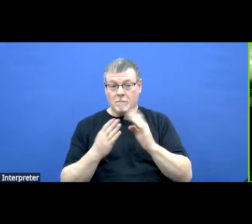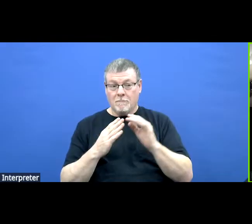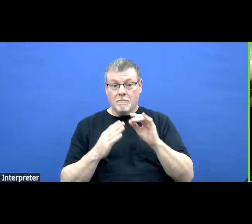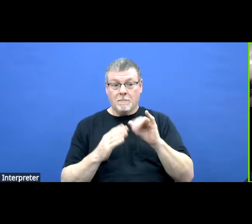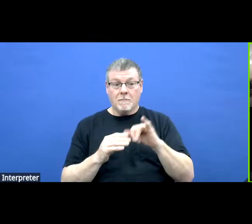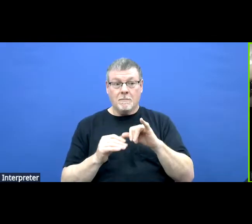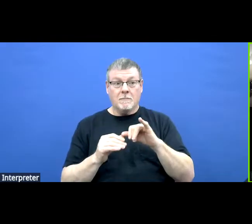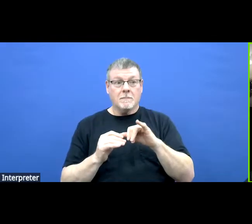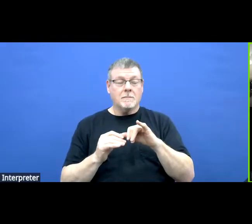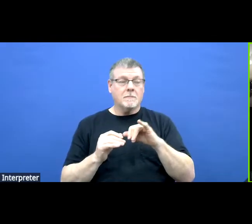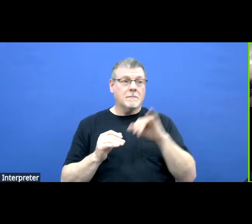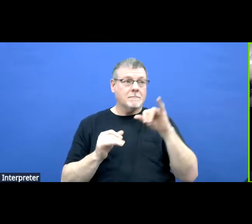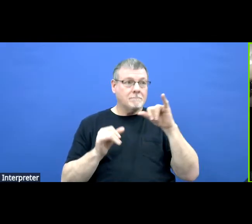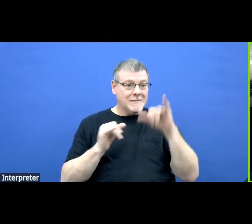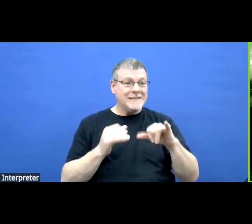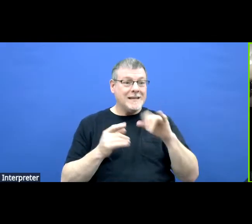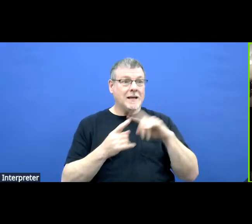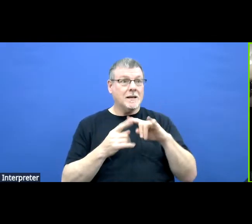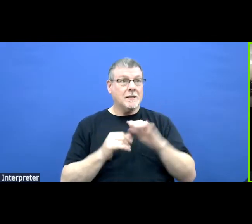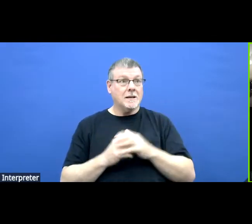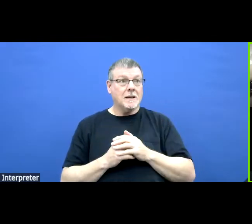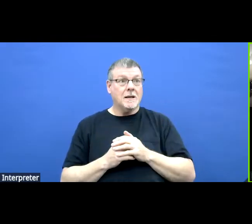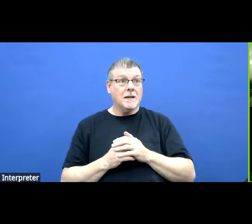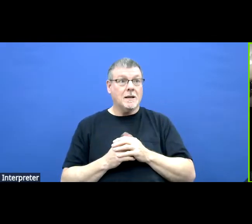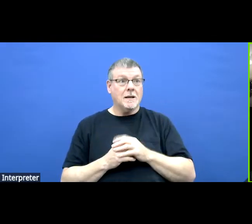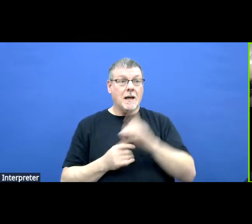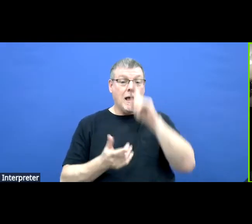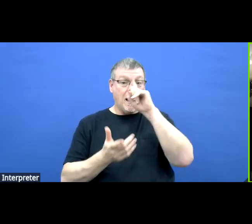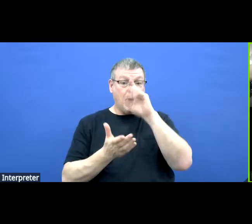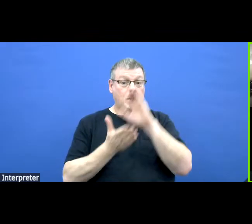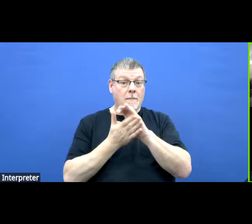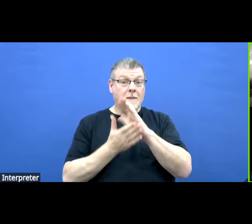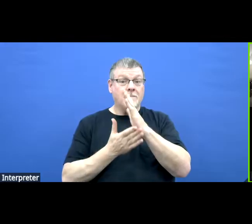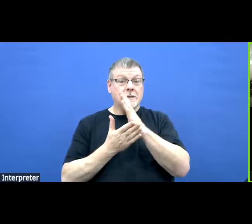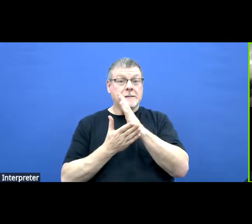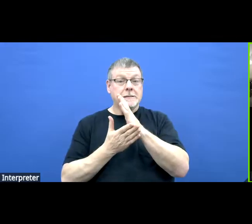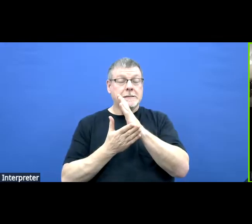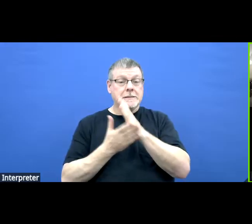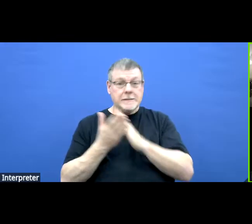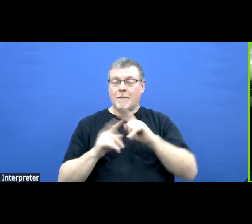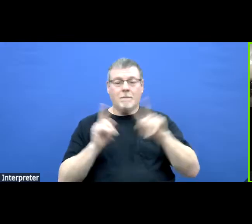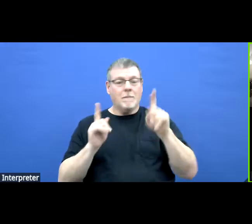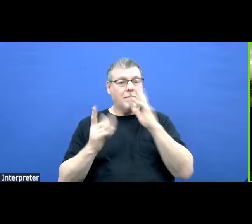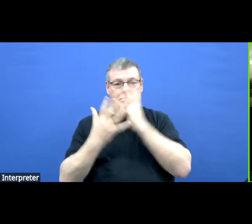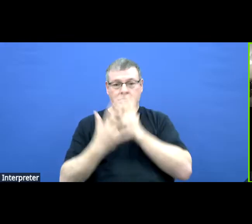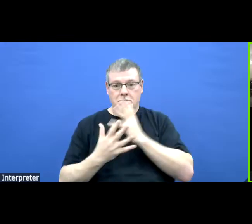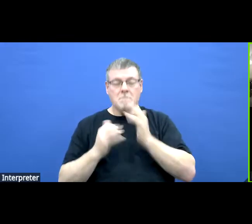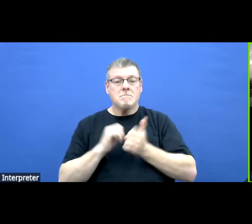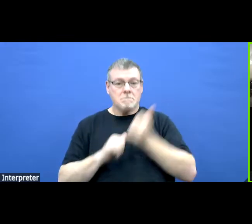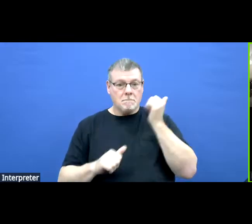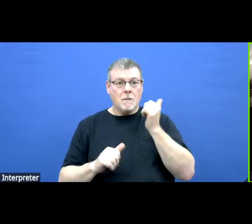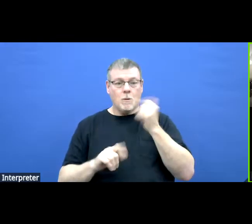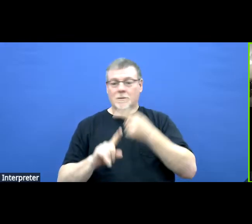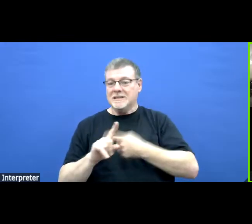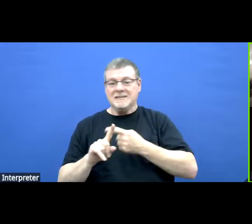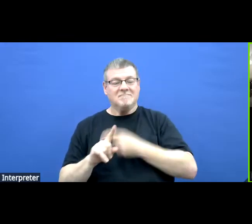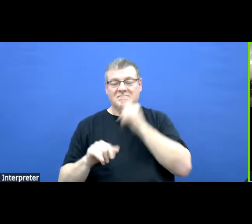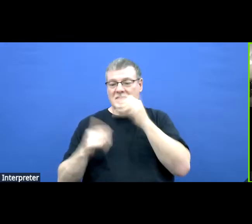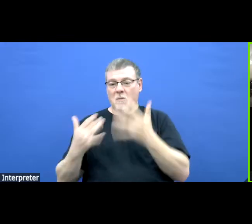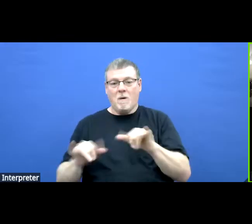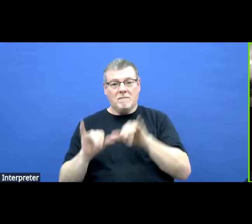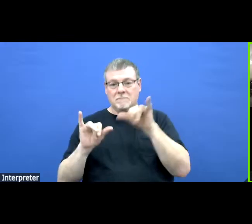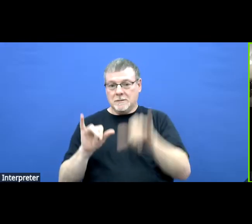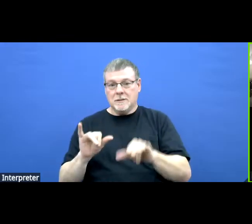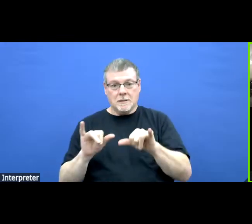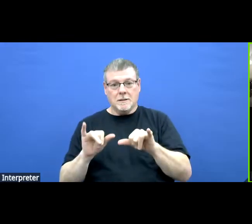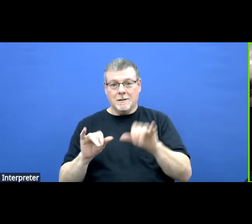stay, did you offer them to stay? I believe so. I don't know that for certain, but unfortunately, most tenants didn't want to be in a mall with no